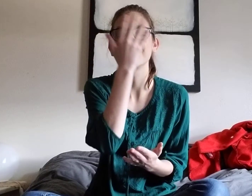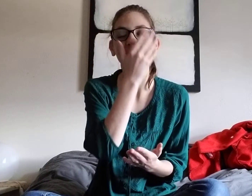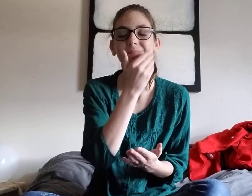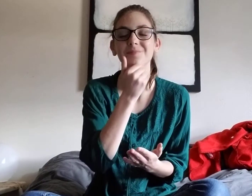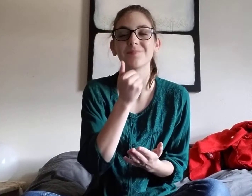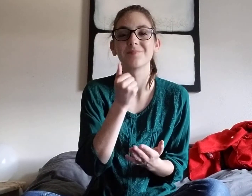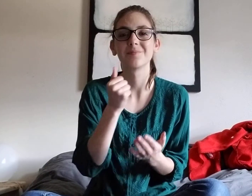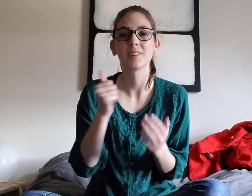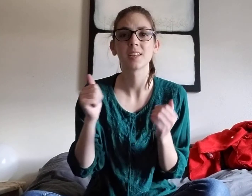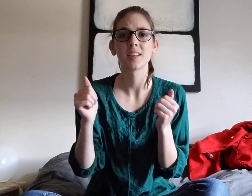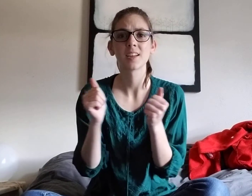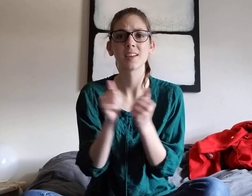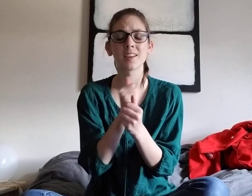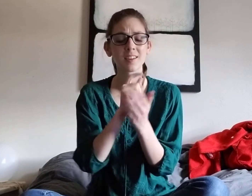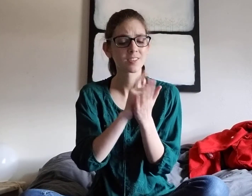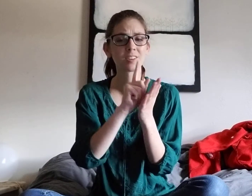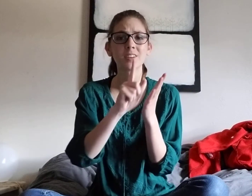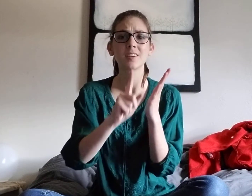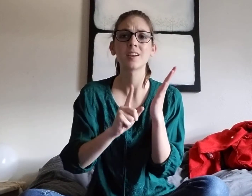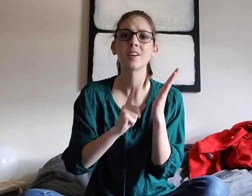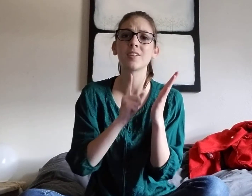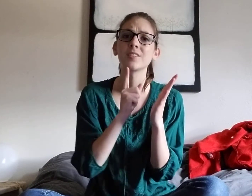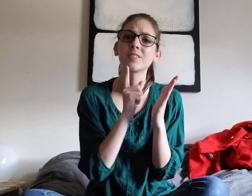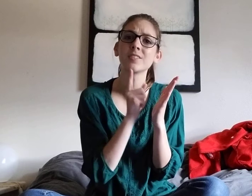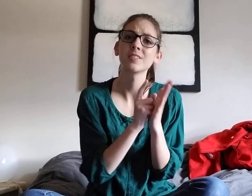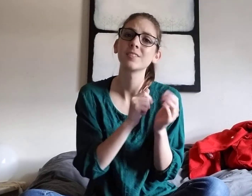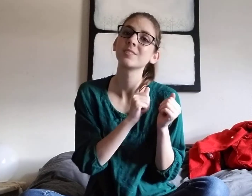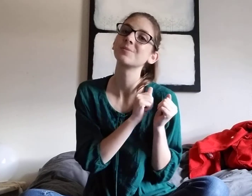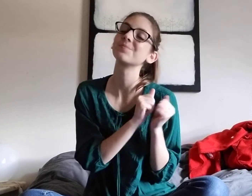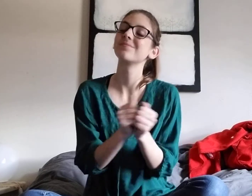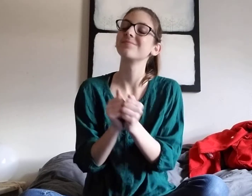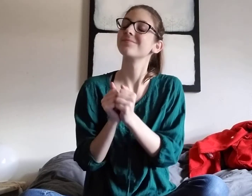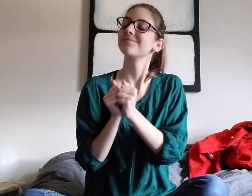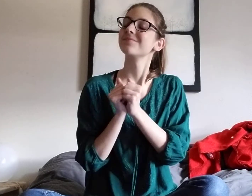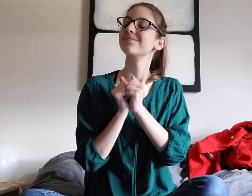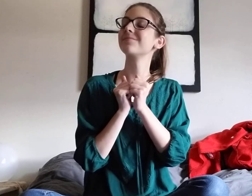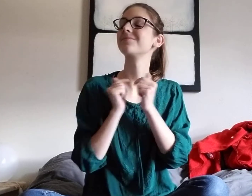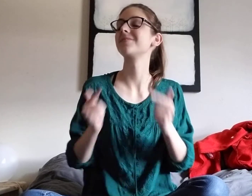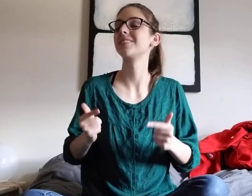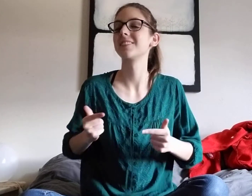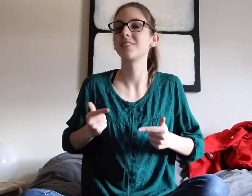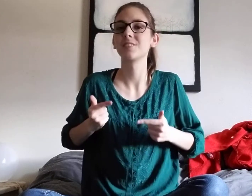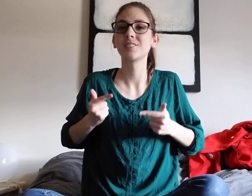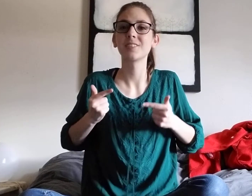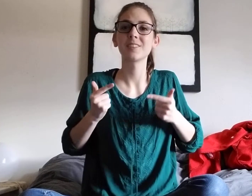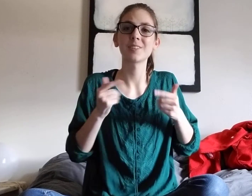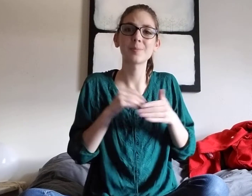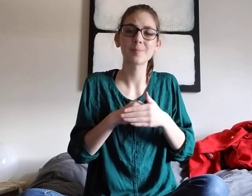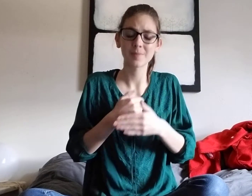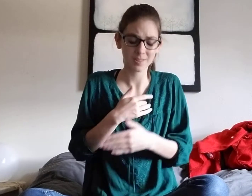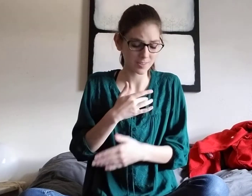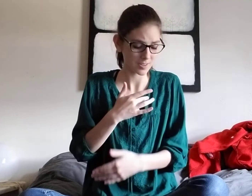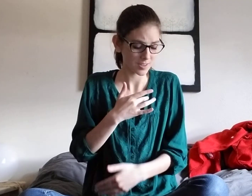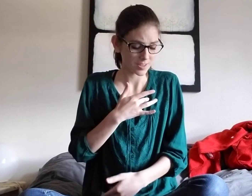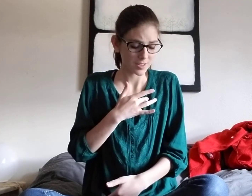Every hour we spent together lives within my heart.